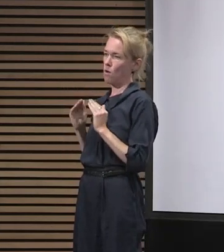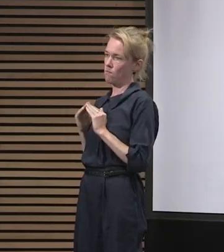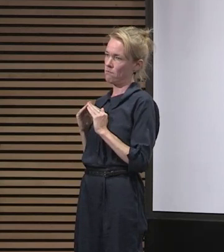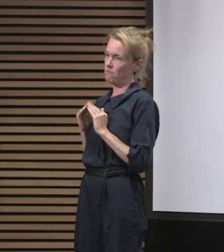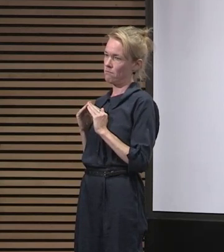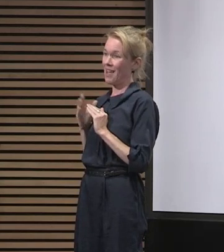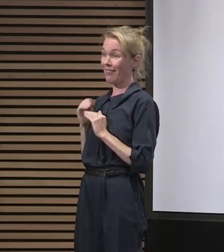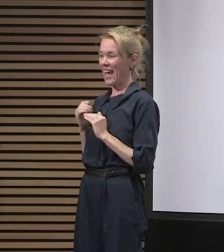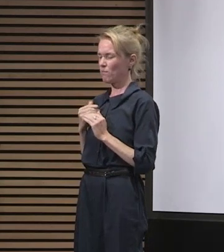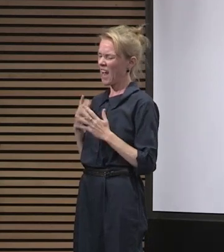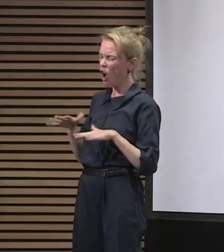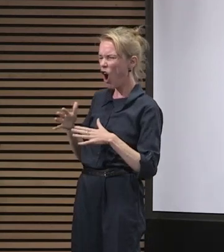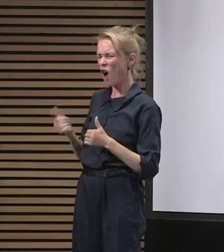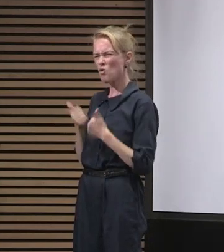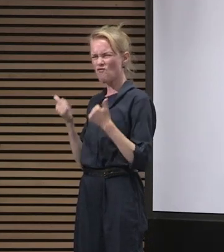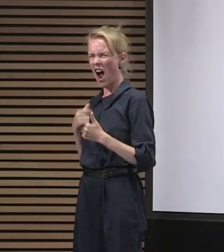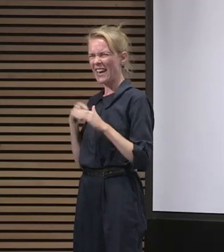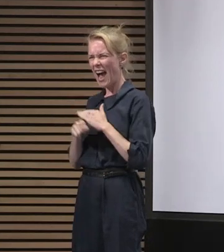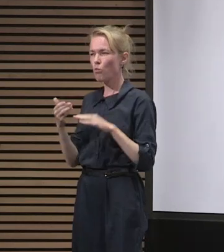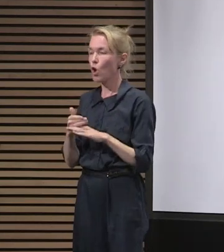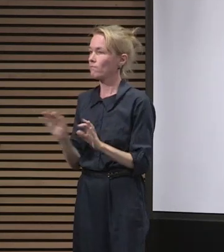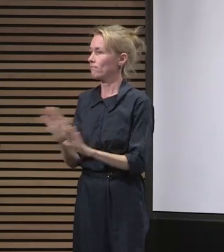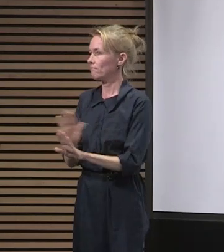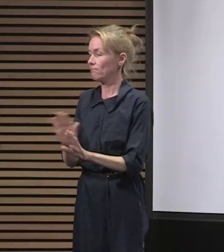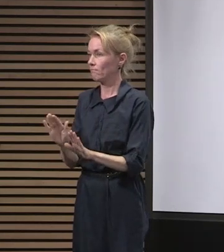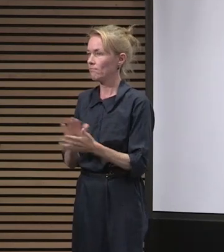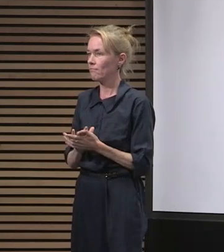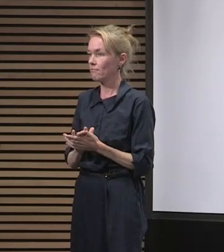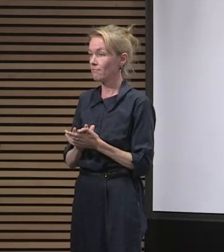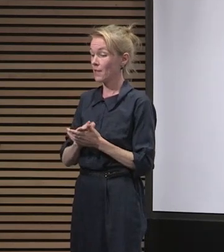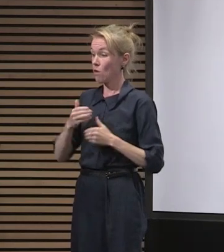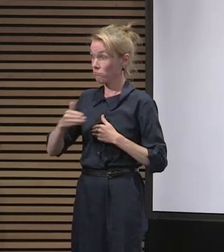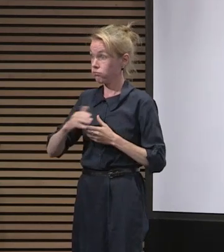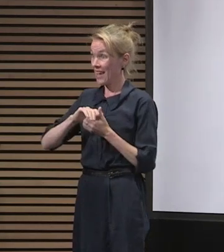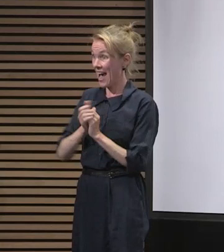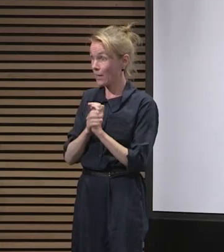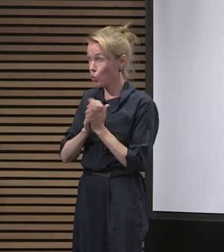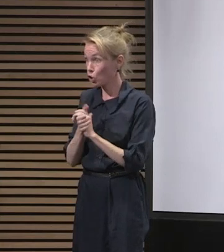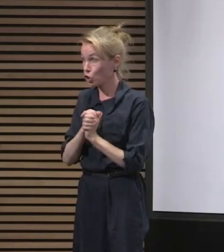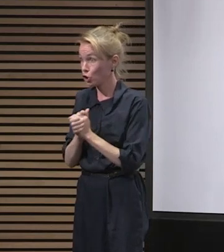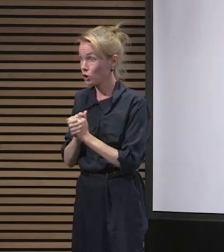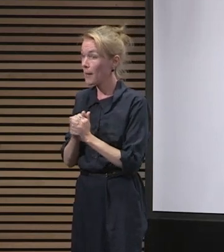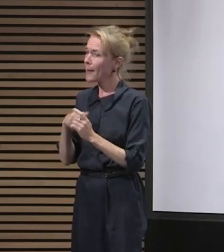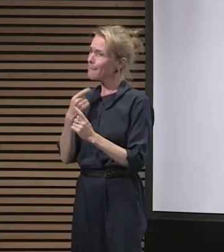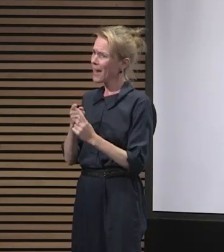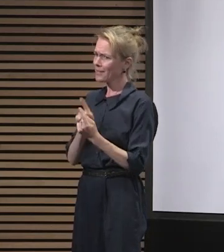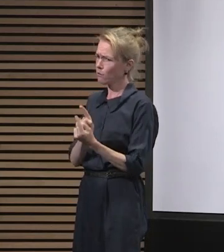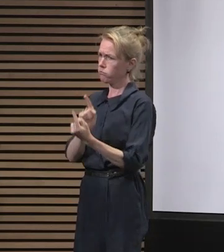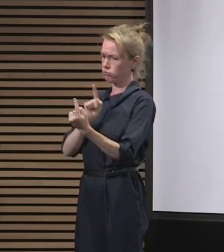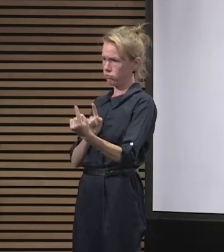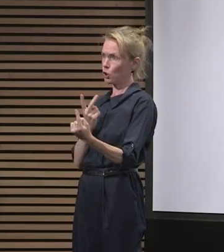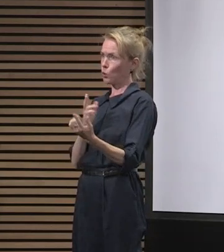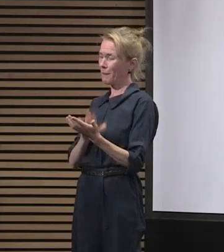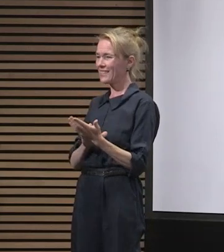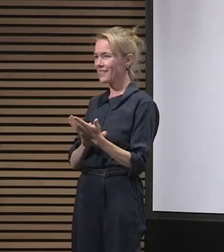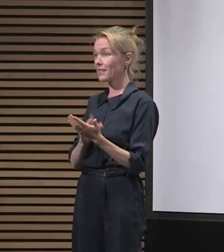regard. Meticulous hand washing, distancing where appropriate, but often not possible in a clinical context. And so